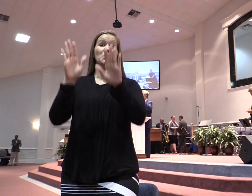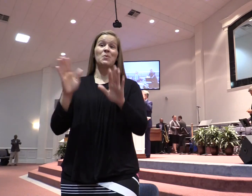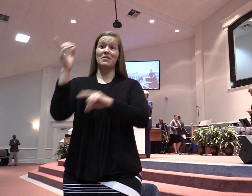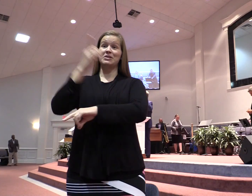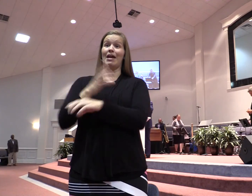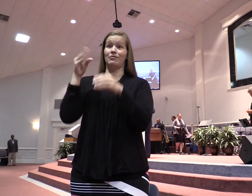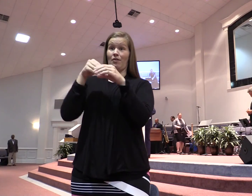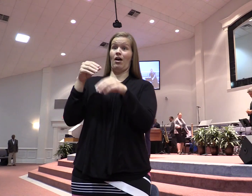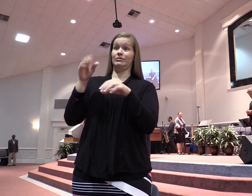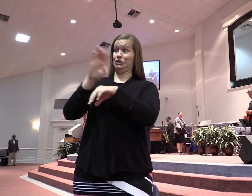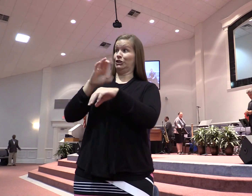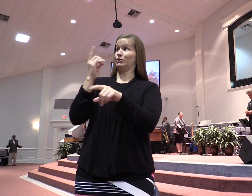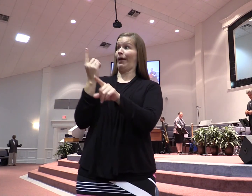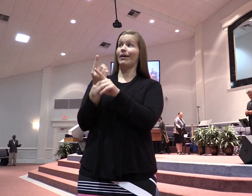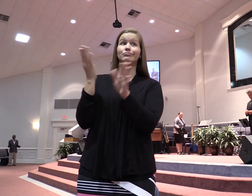part of the church.